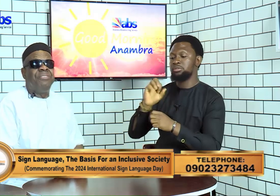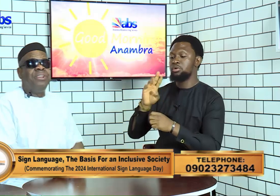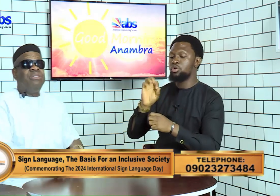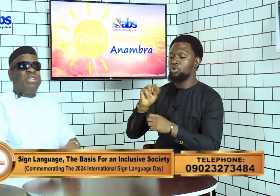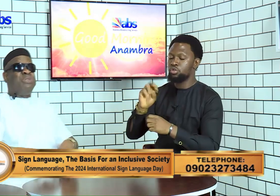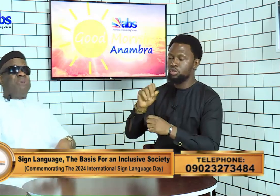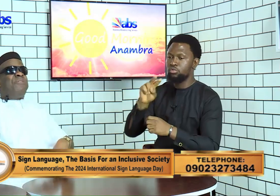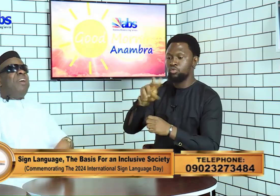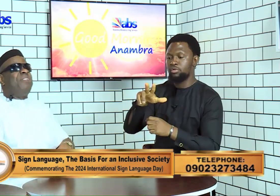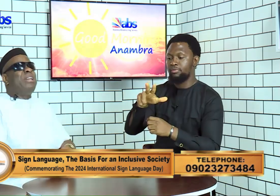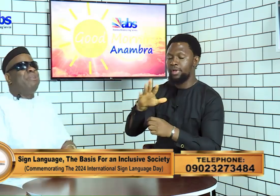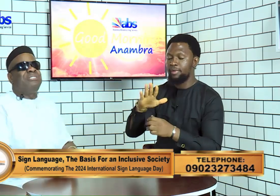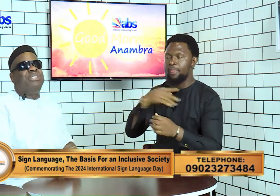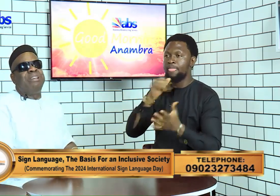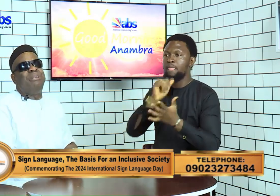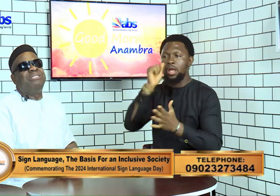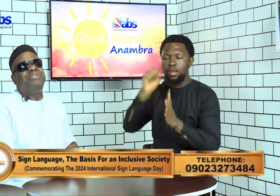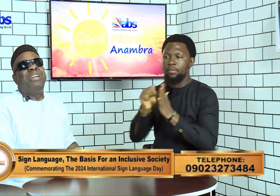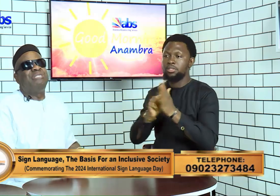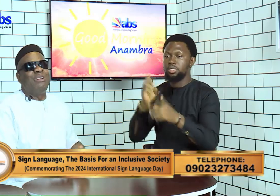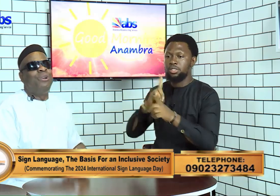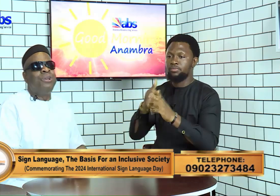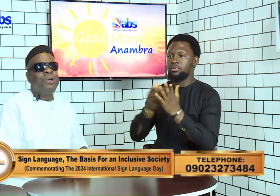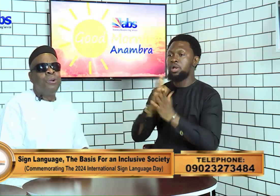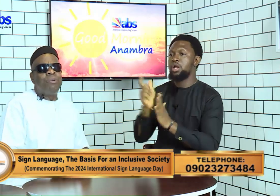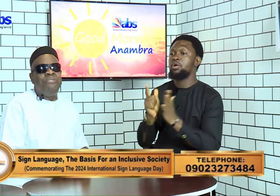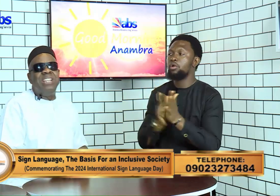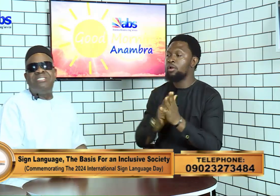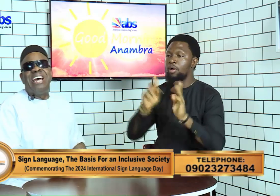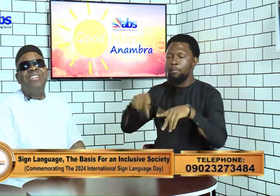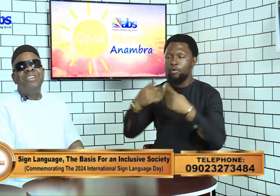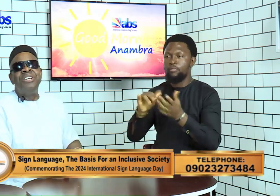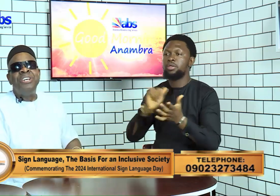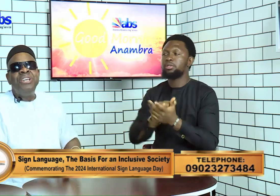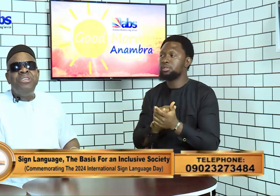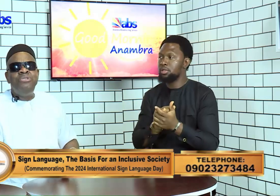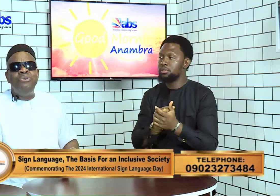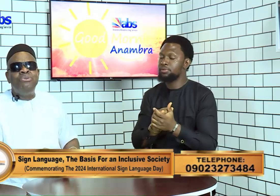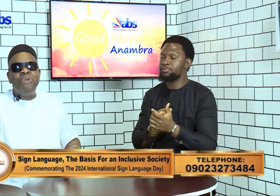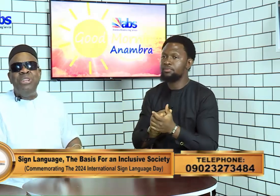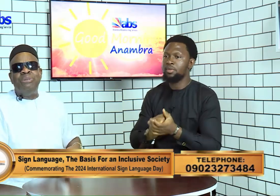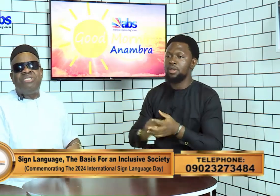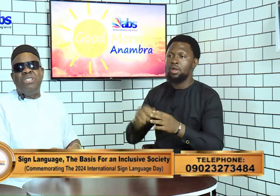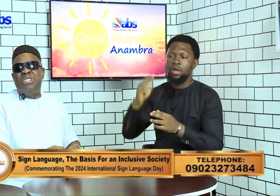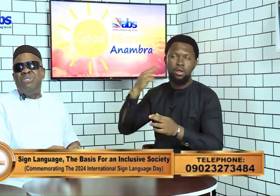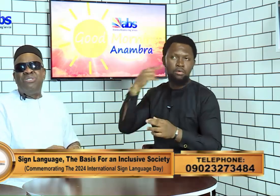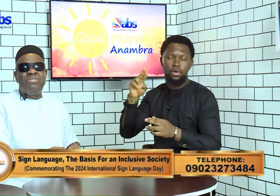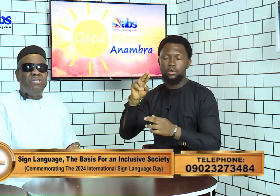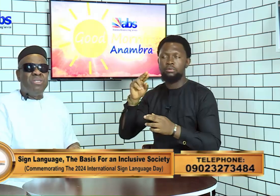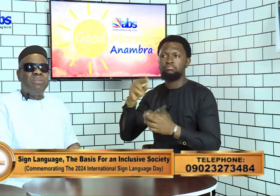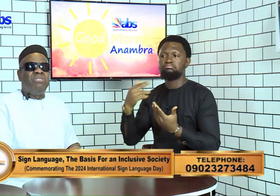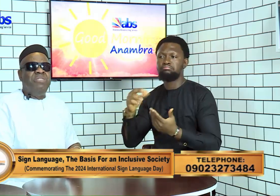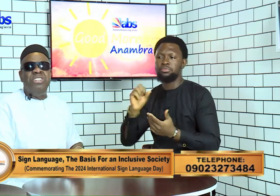25 Anambra State Disability Rights Law provides that you radio